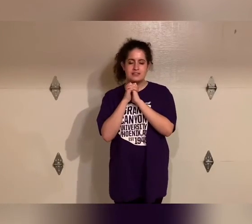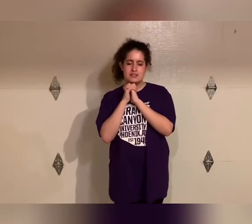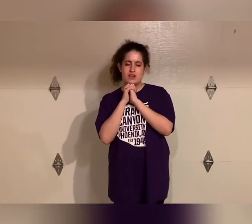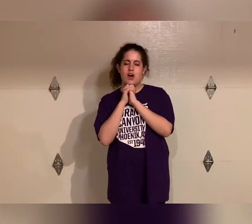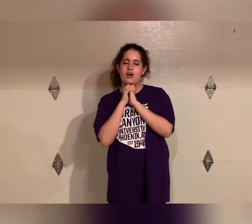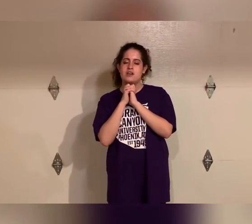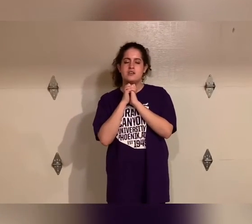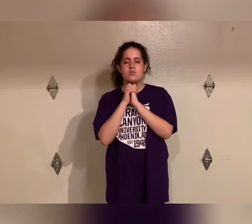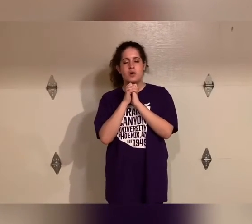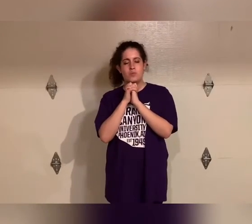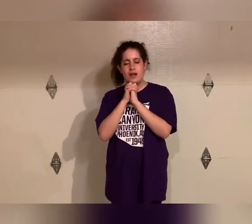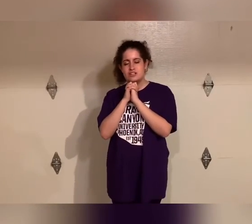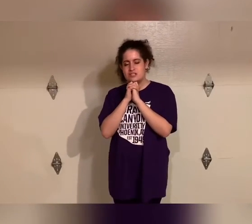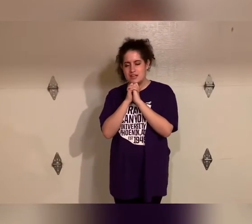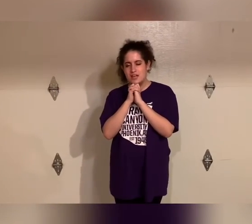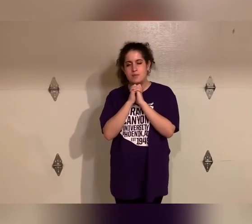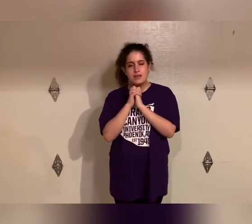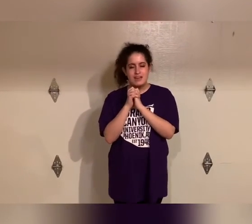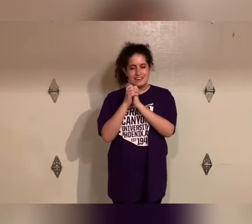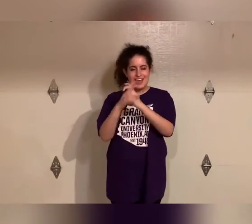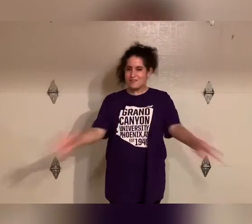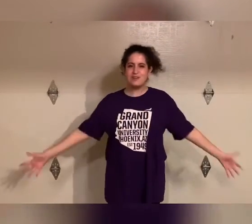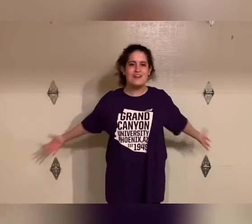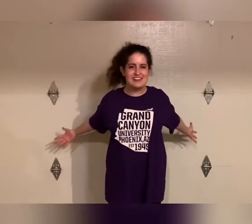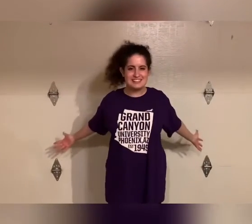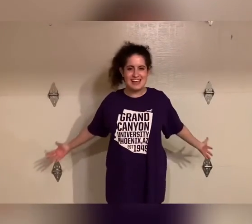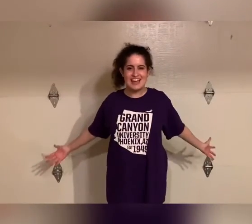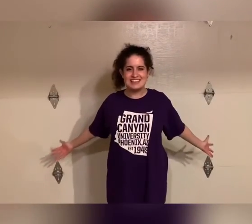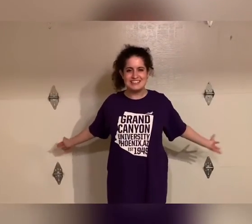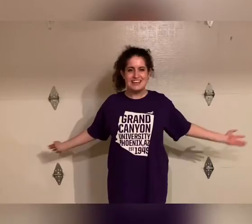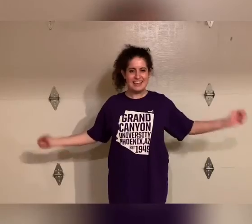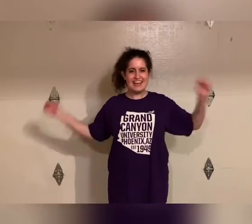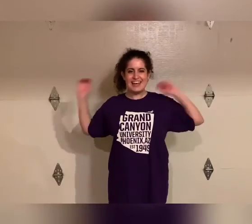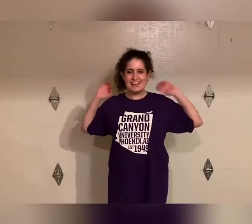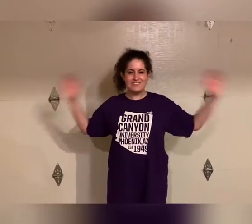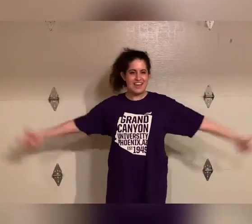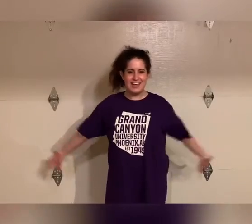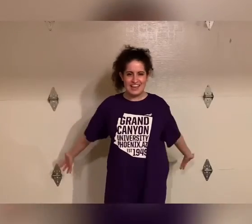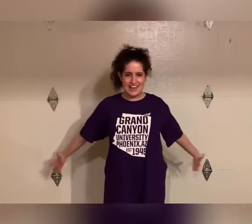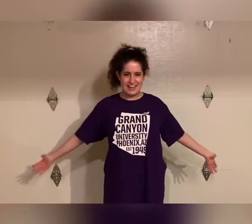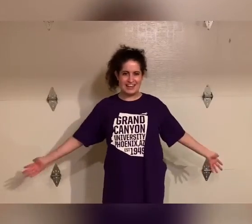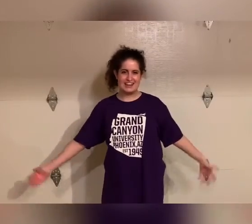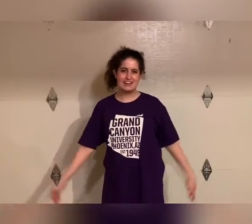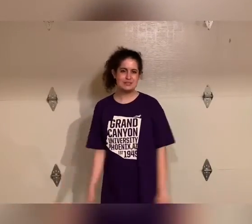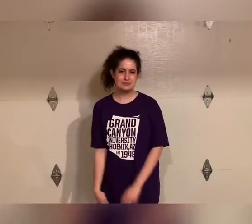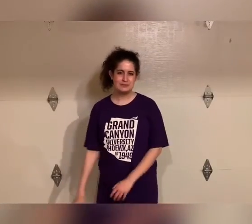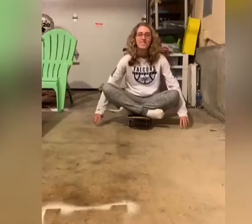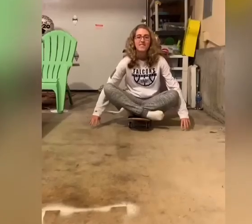this all in your precious name, and everybody says, Amen!